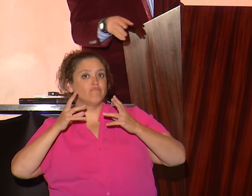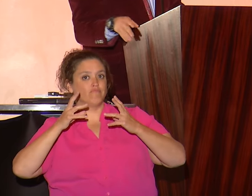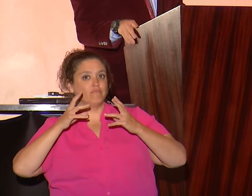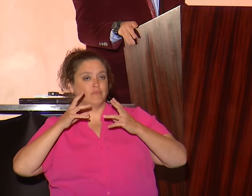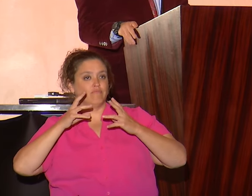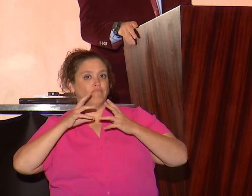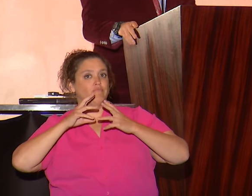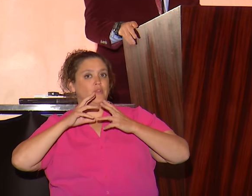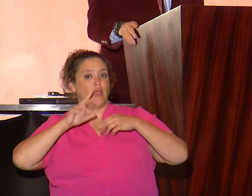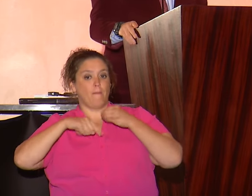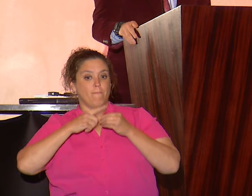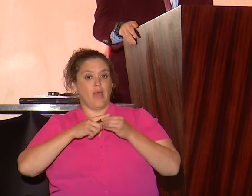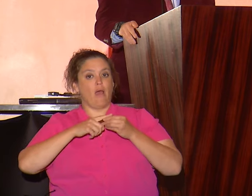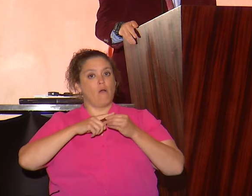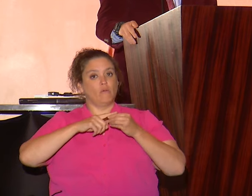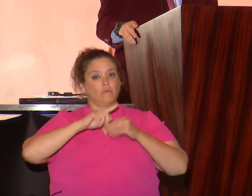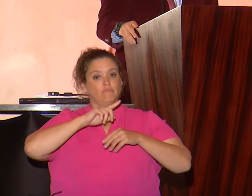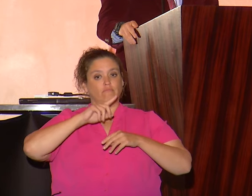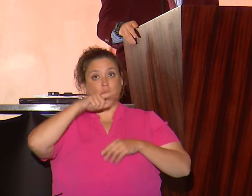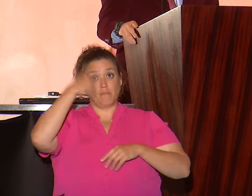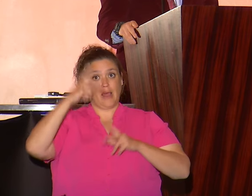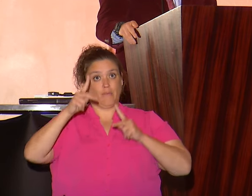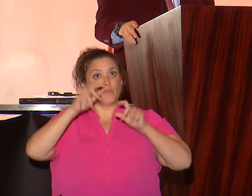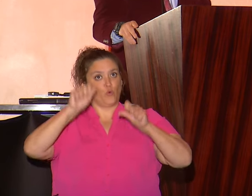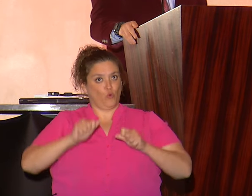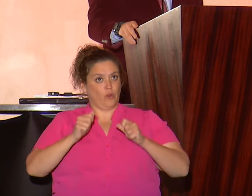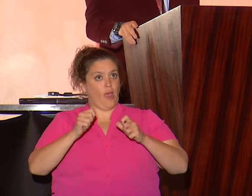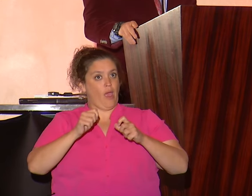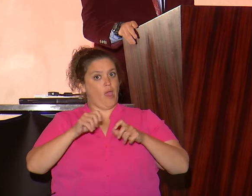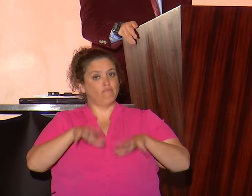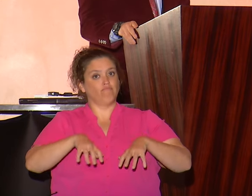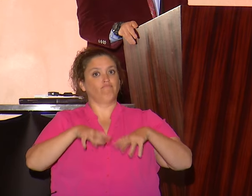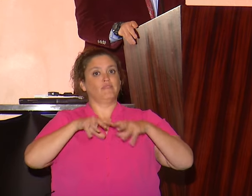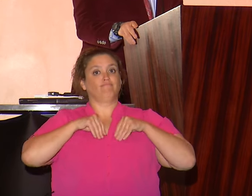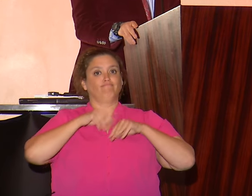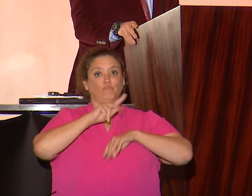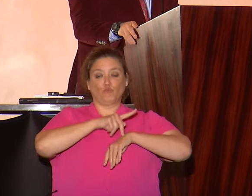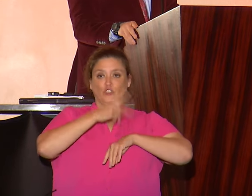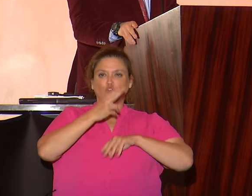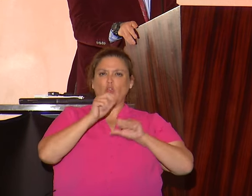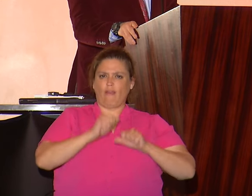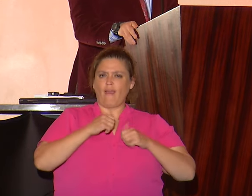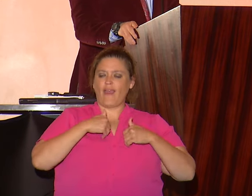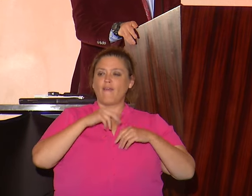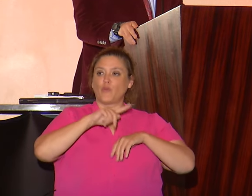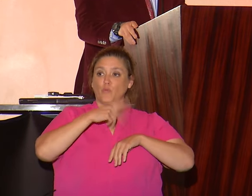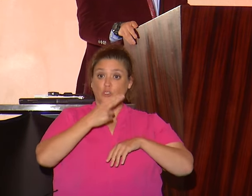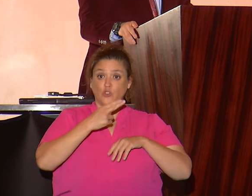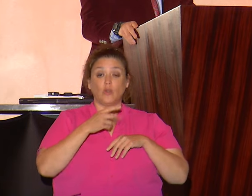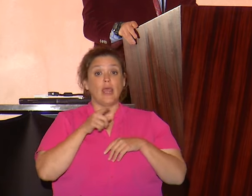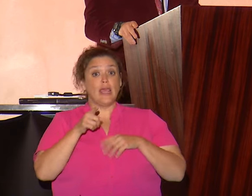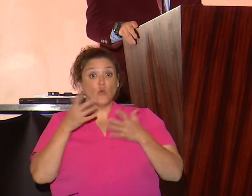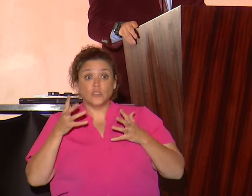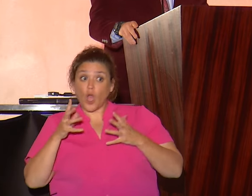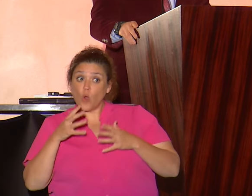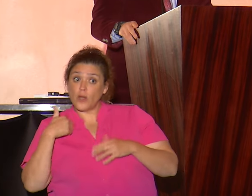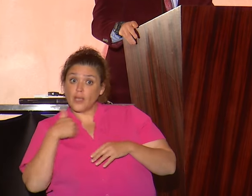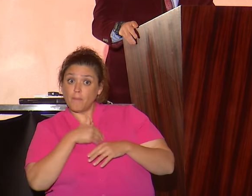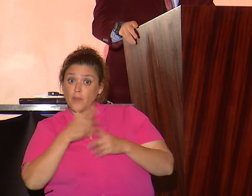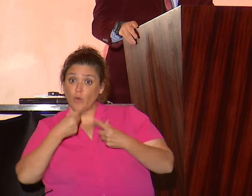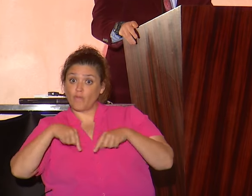regarding stopping the exclusion of black people from the priesthood, and while he was already a member of the Quorum of the